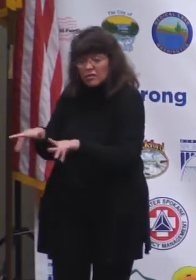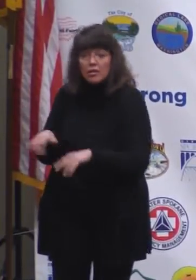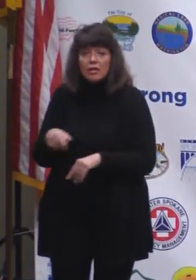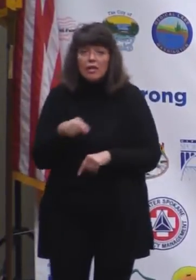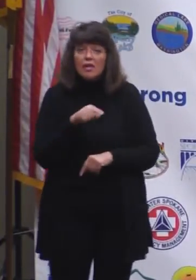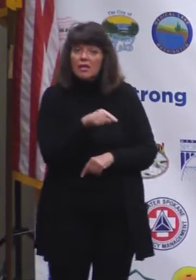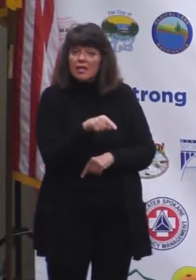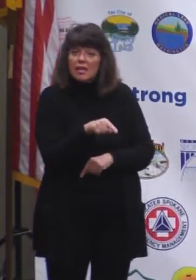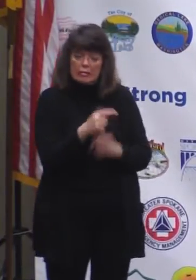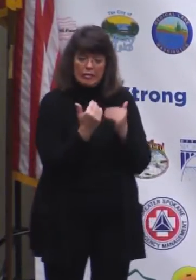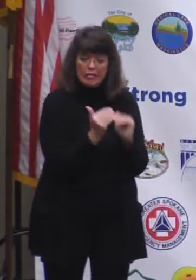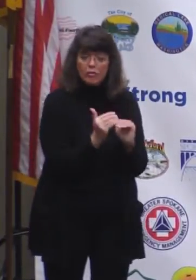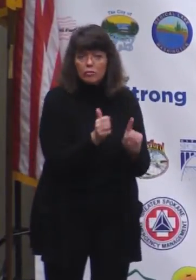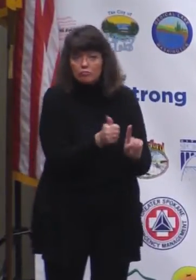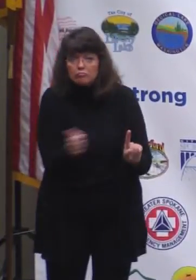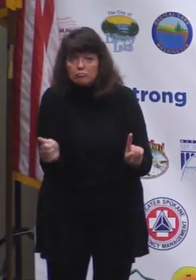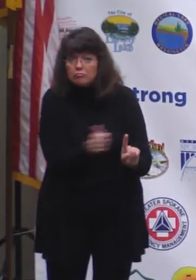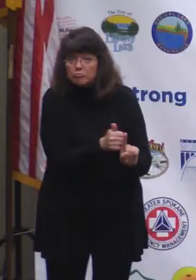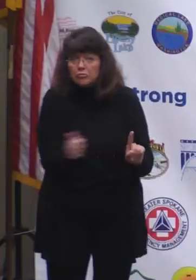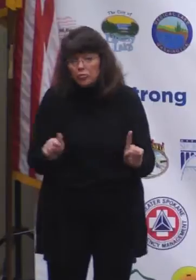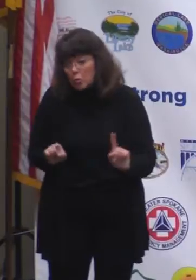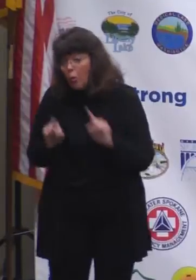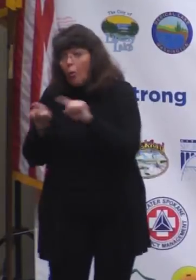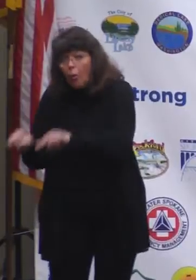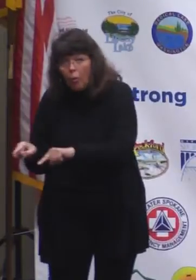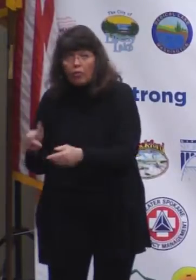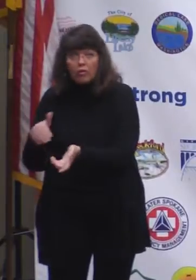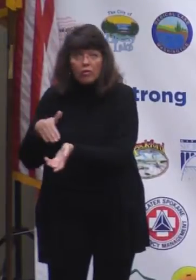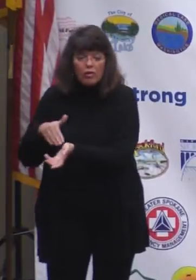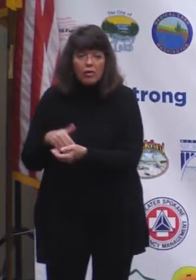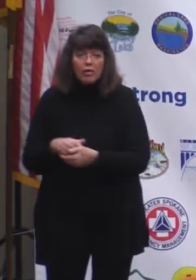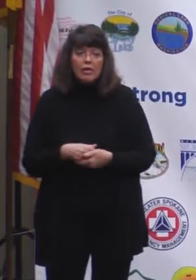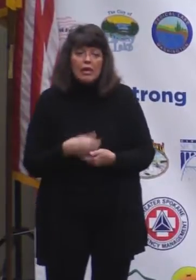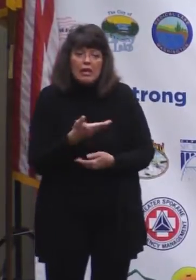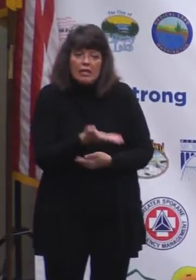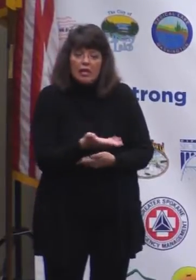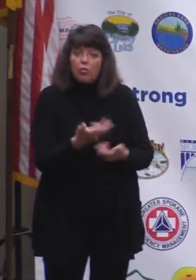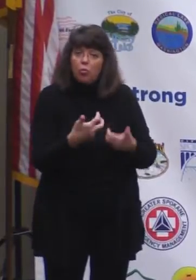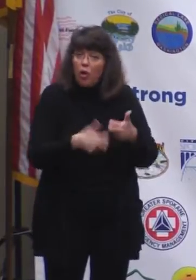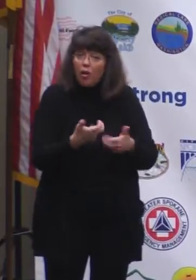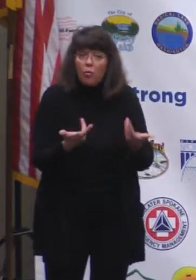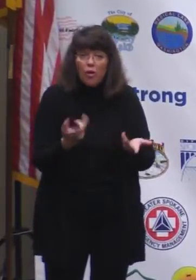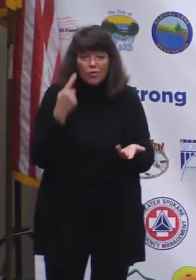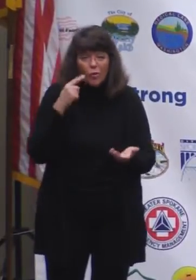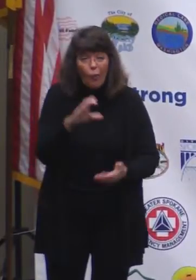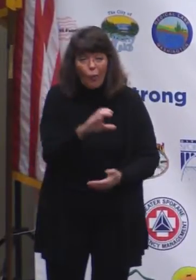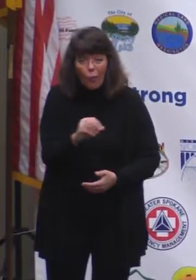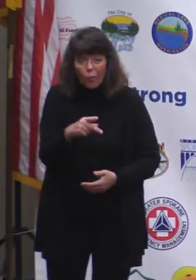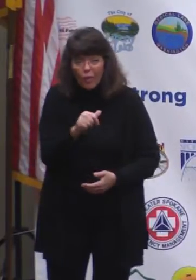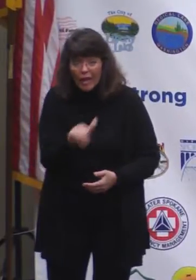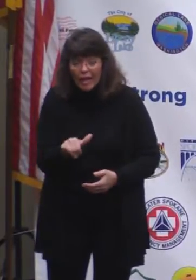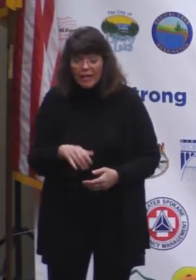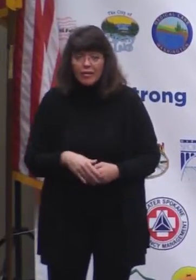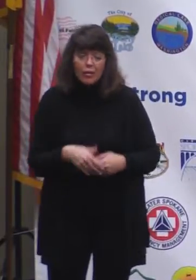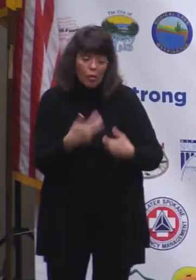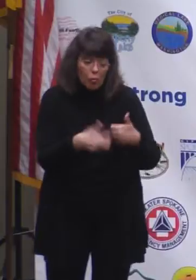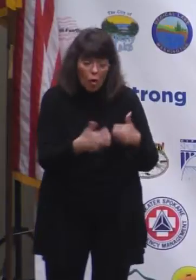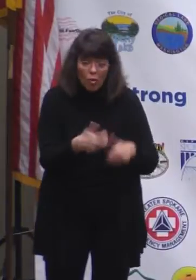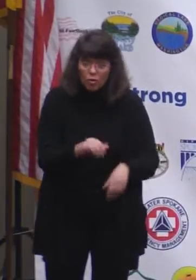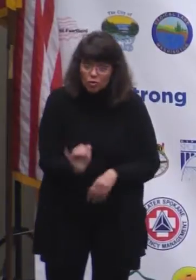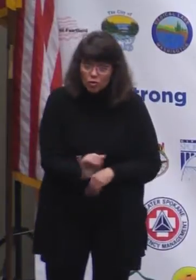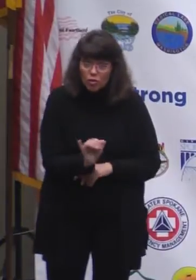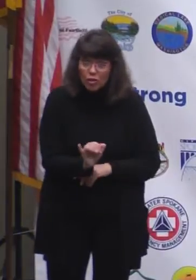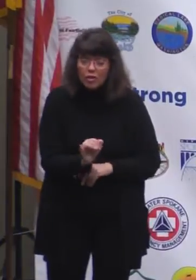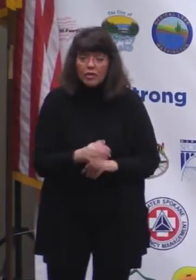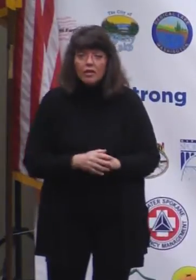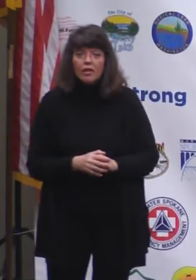healthcare services. They often have trouble paying for copays, insurance. It is also